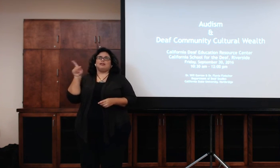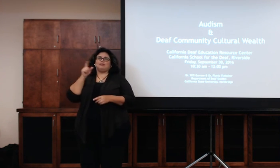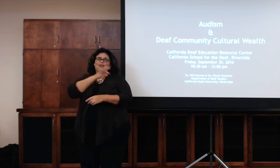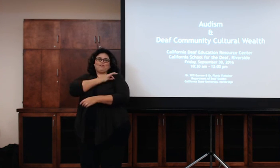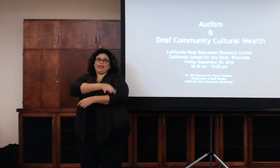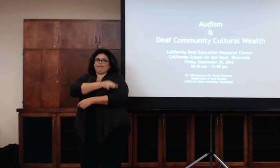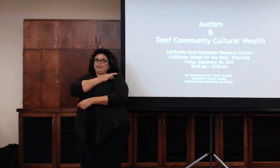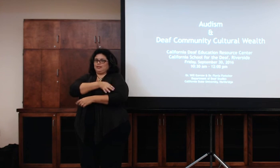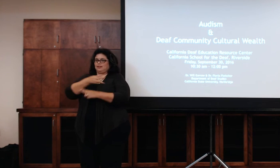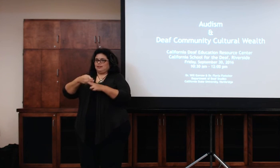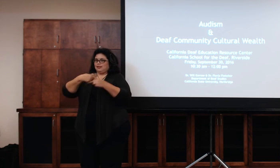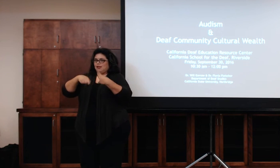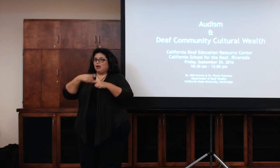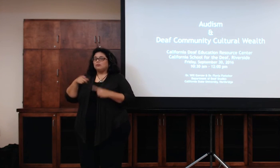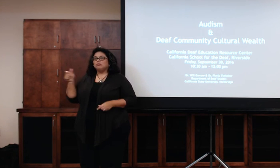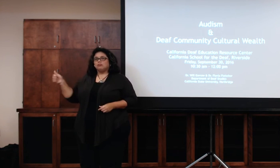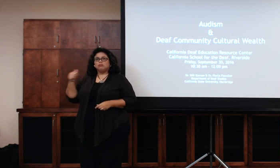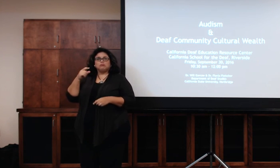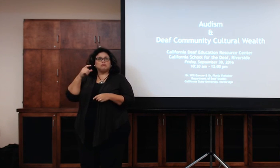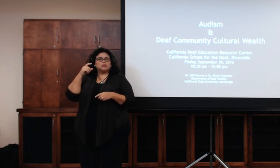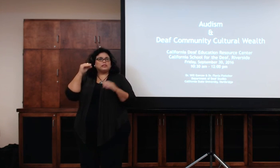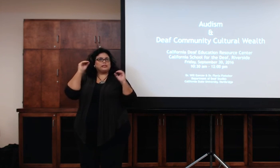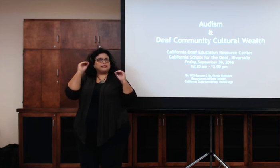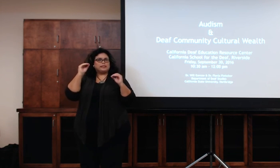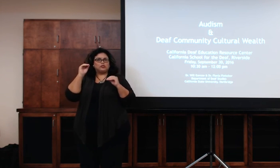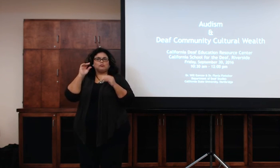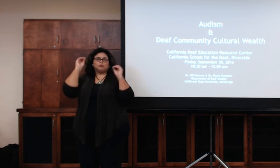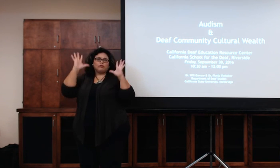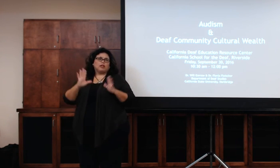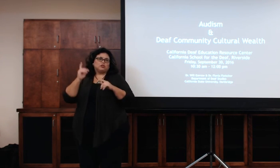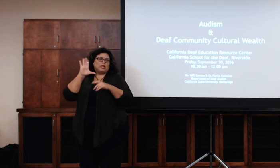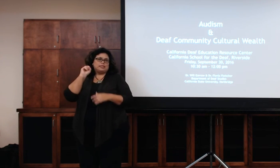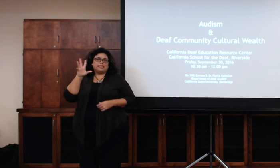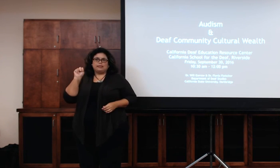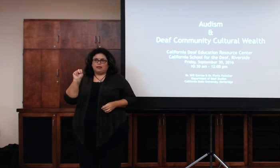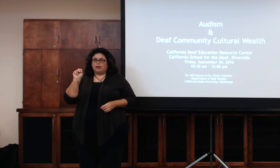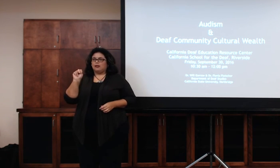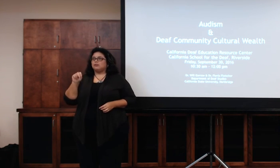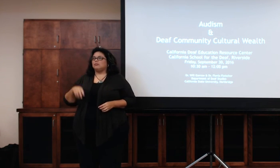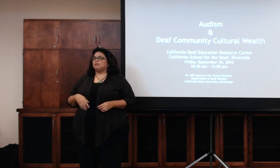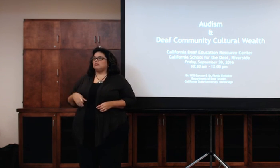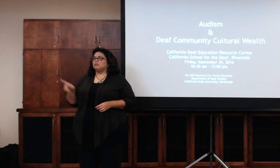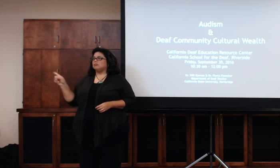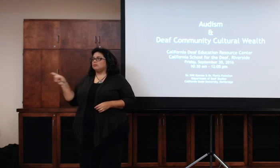Flavia, this is her sign name. She is a professor at CSUN.